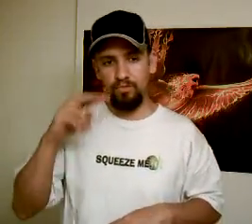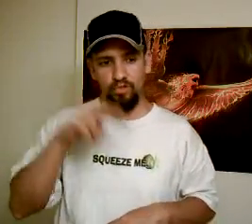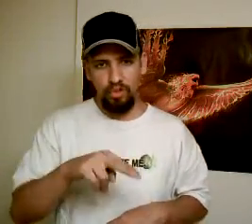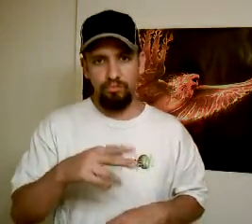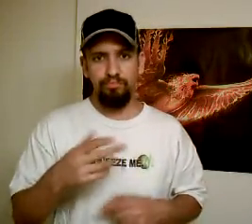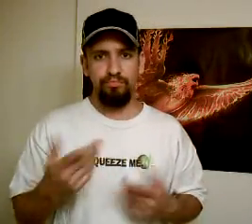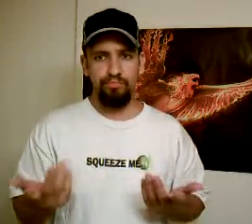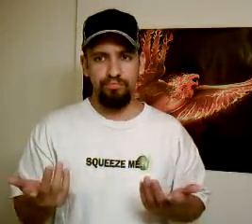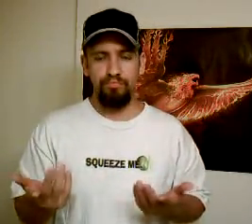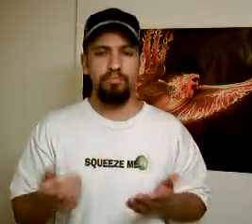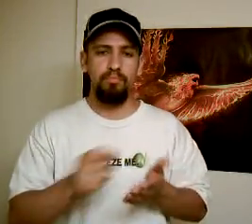6